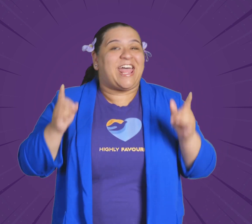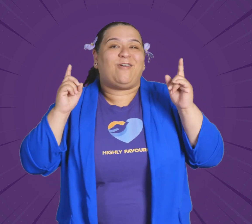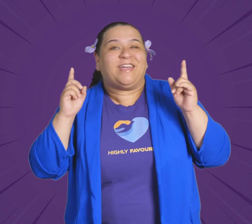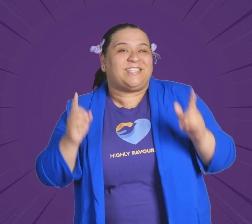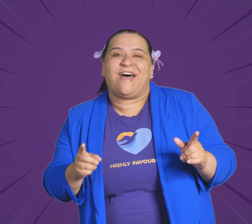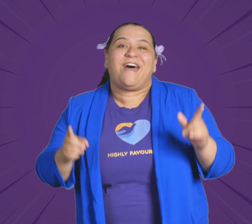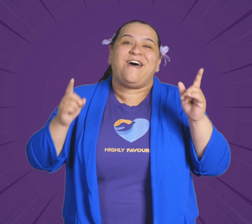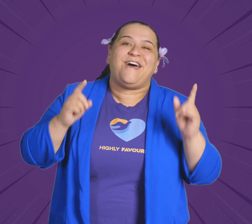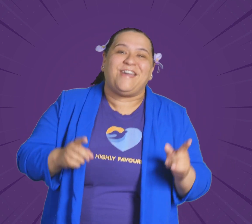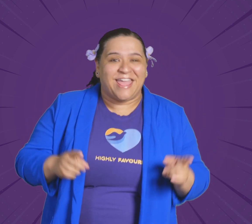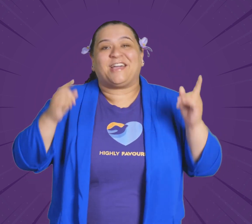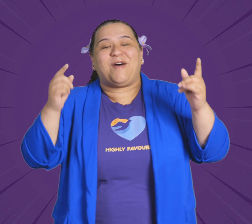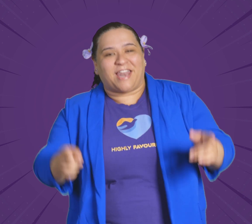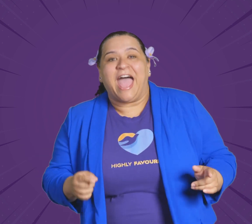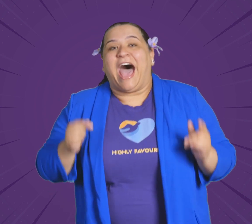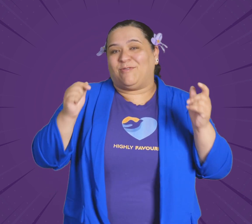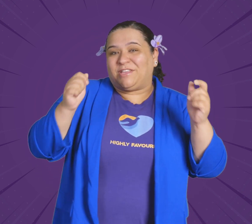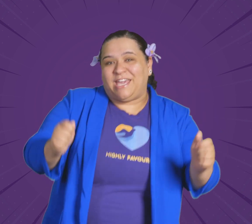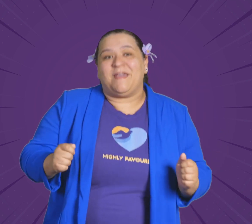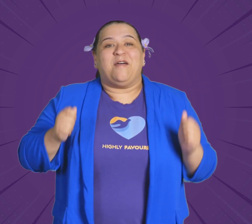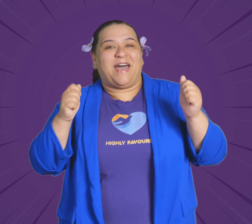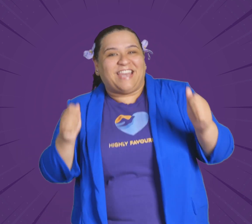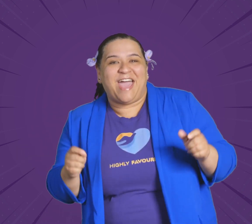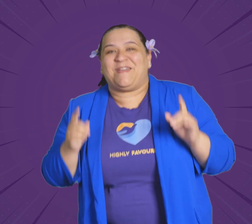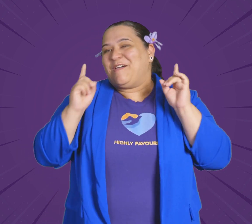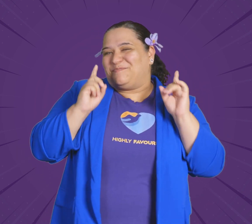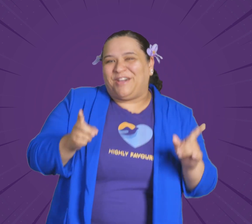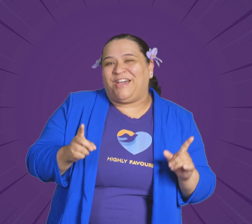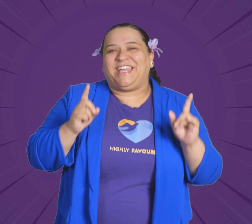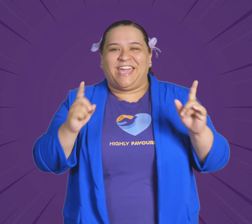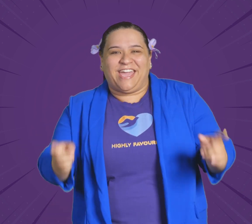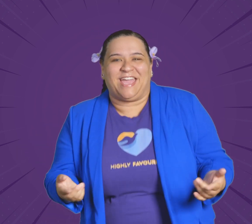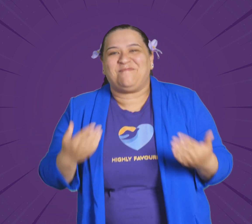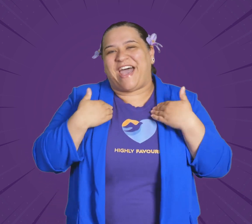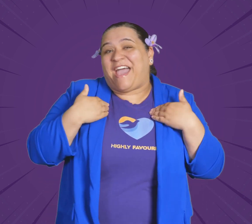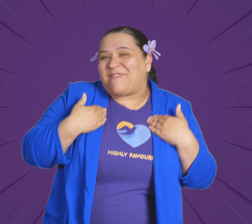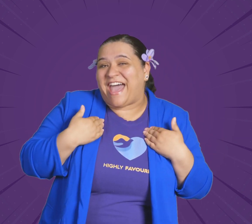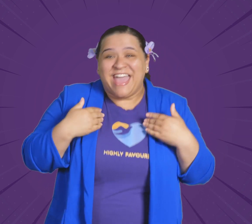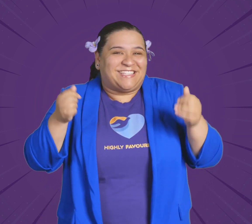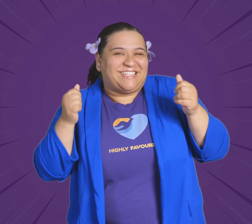shall return. Come on. I will keep my lamp burning, my master's